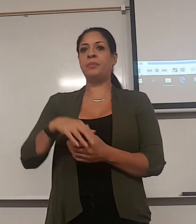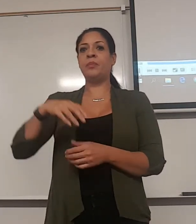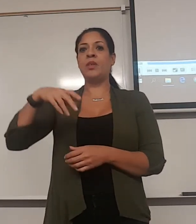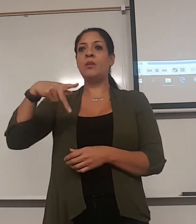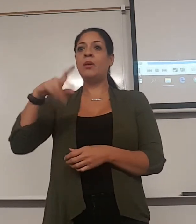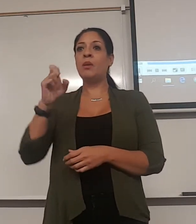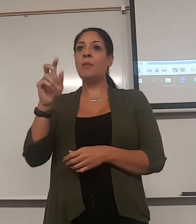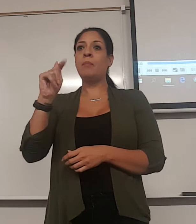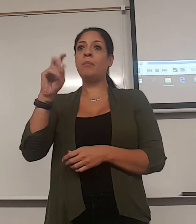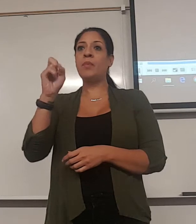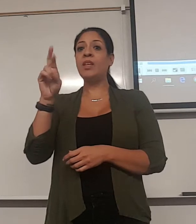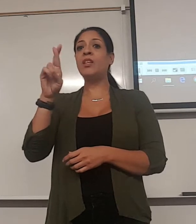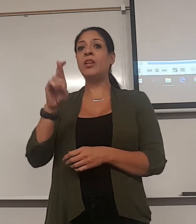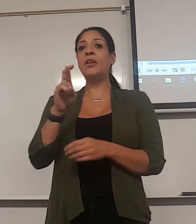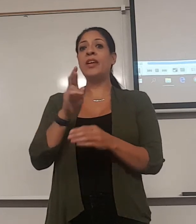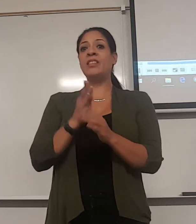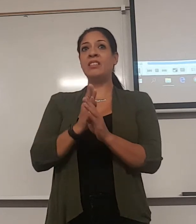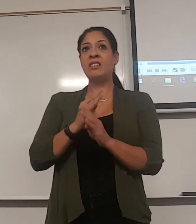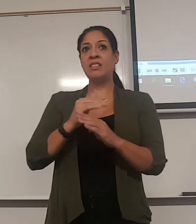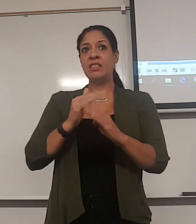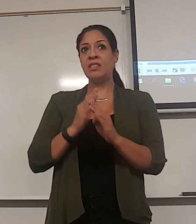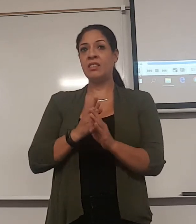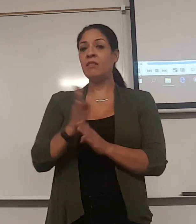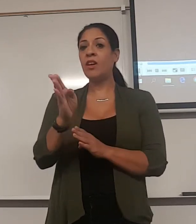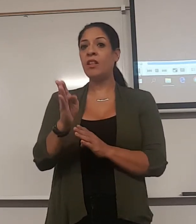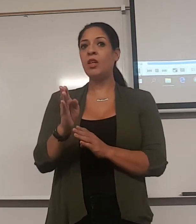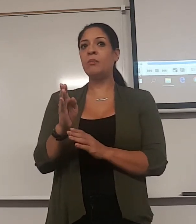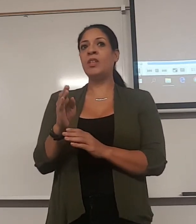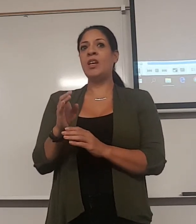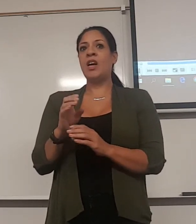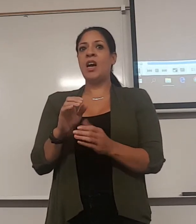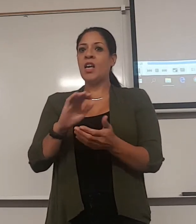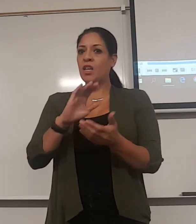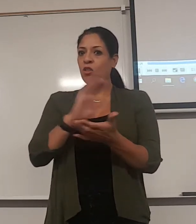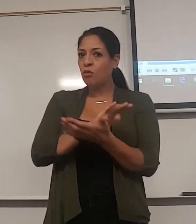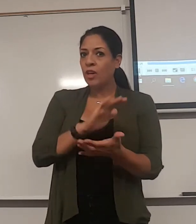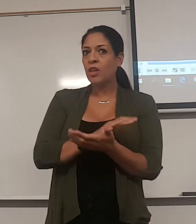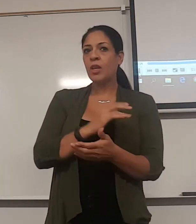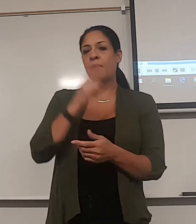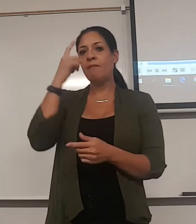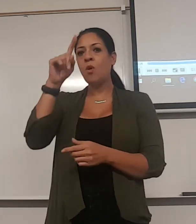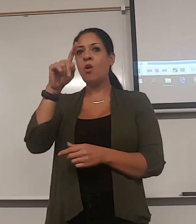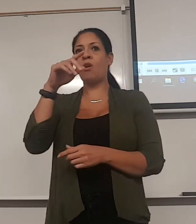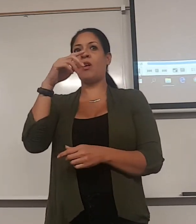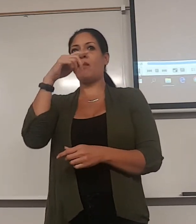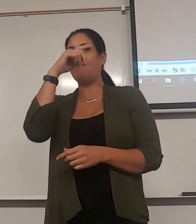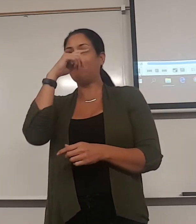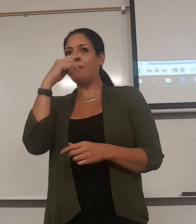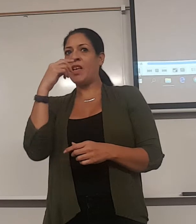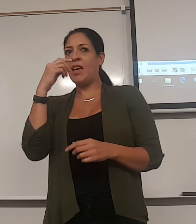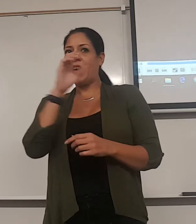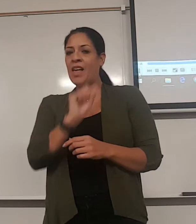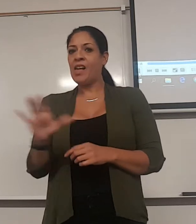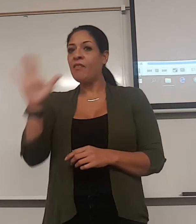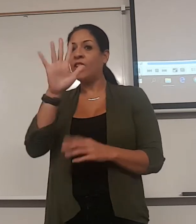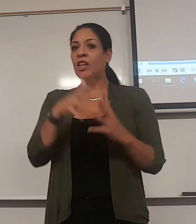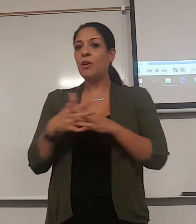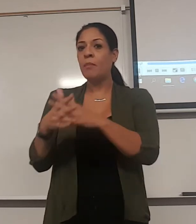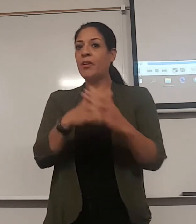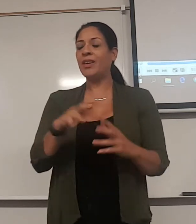has developed a curriculum for African American youth, and based on some of his work, I'm going to provide you with examples of exercises